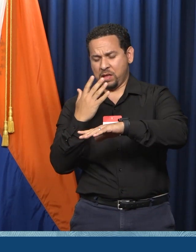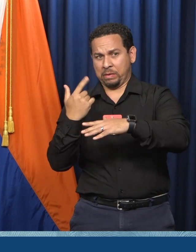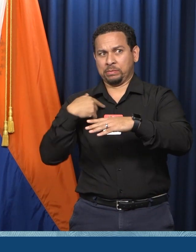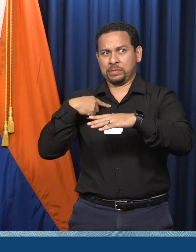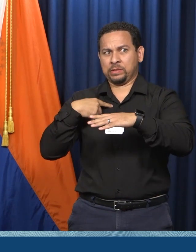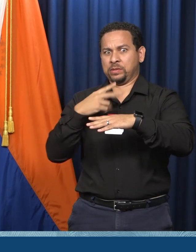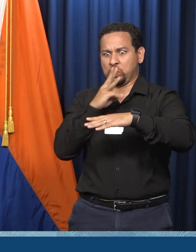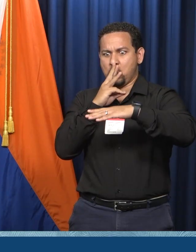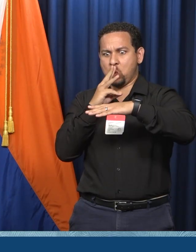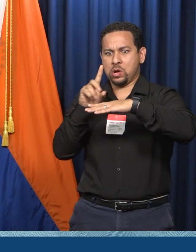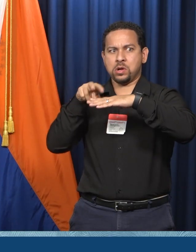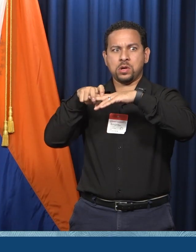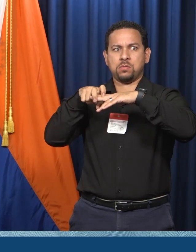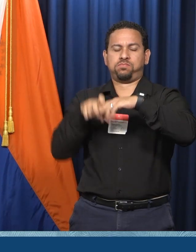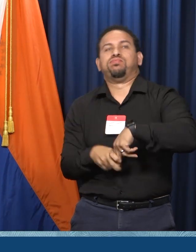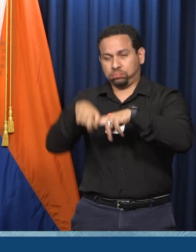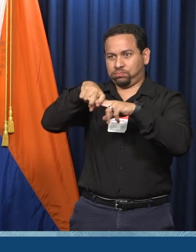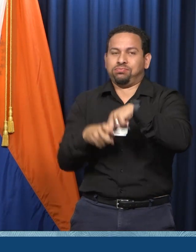many times.